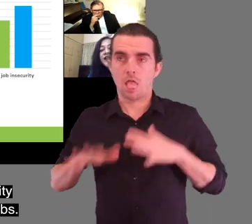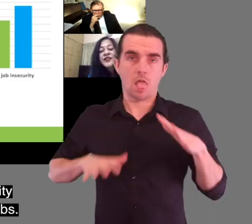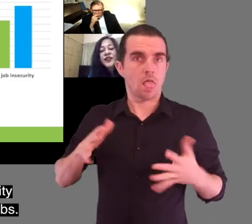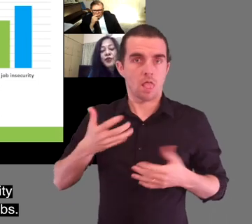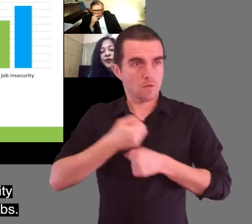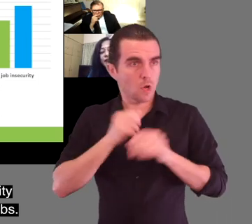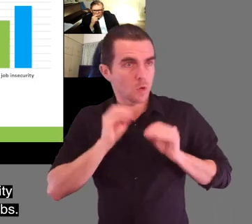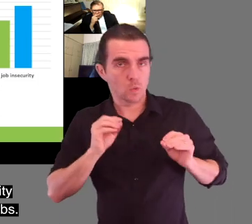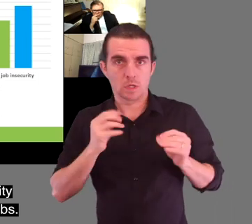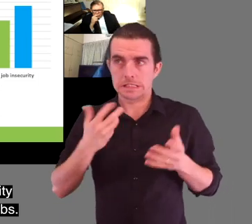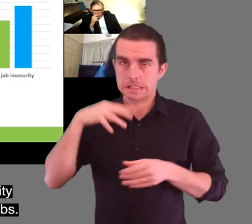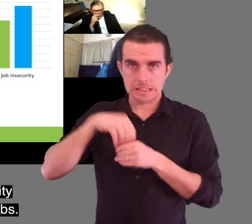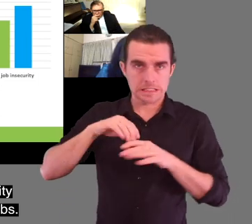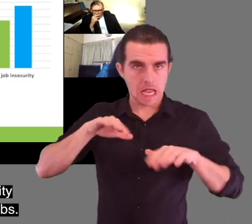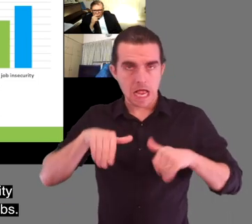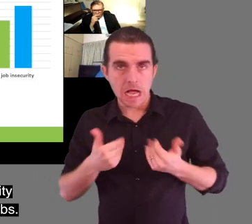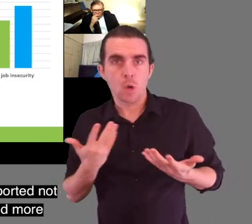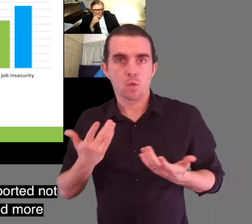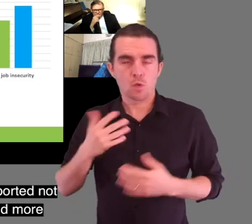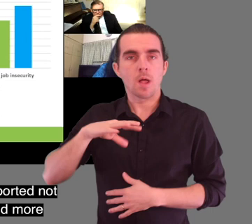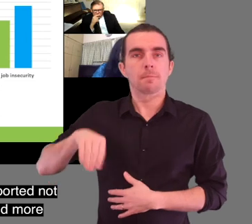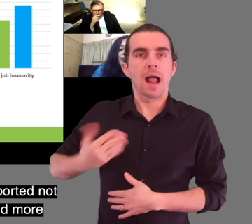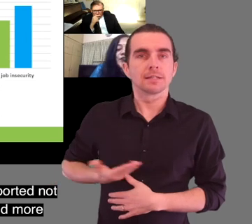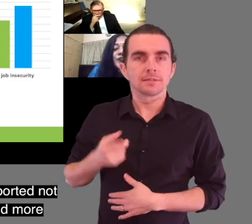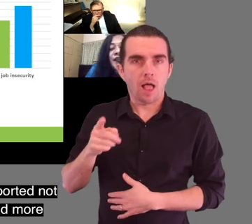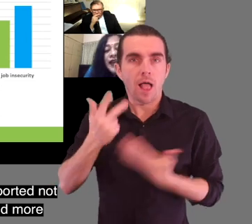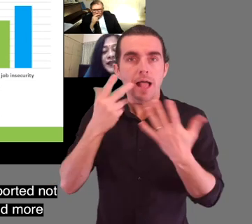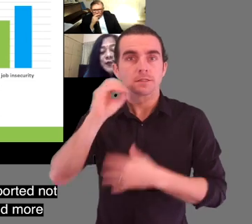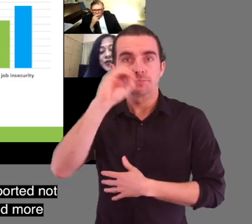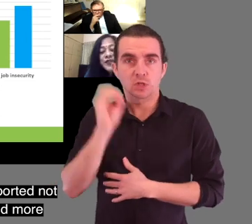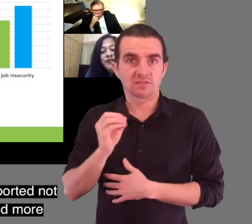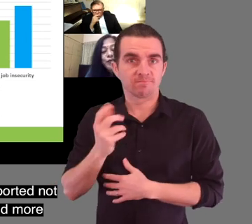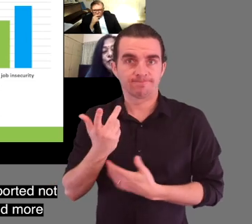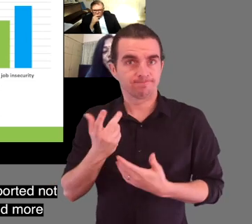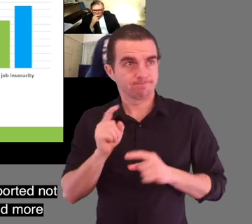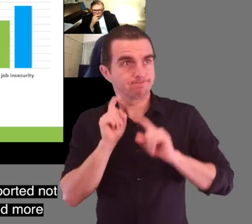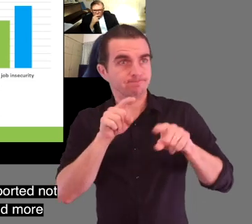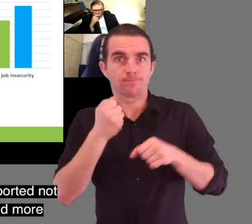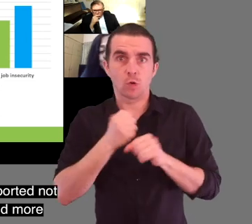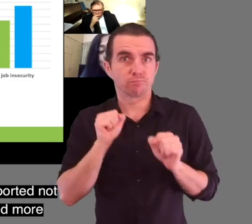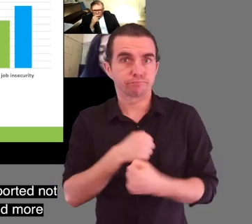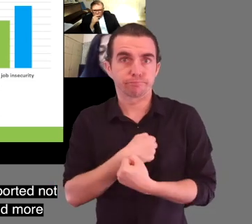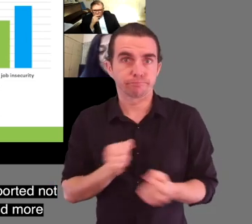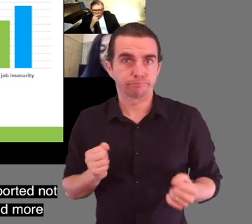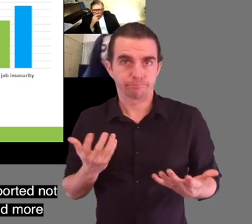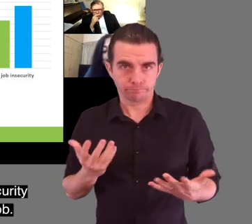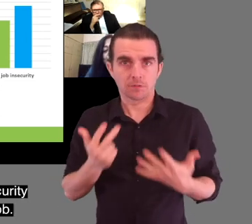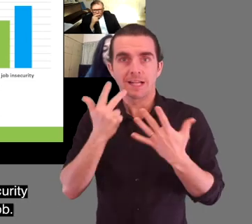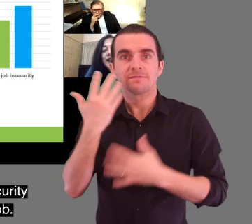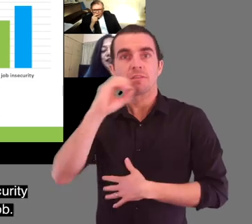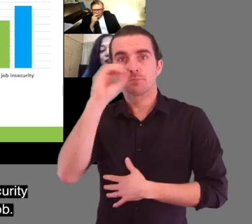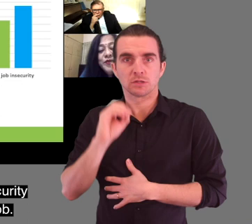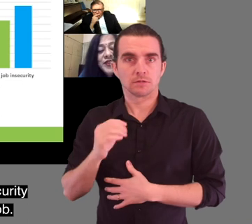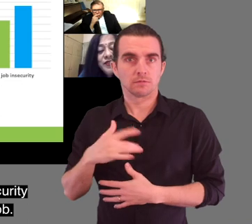felt insecurity in their present jobs. In Bangladesh, 80% reported not being able to work, and more